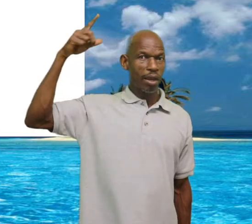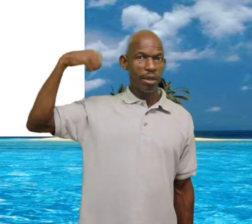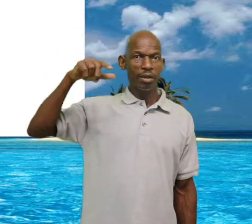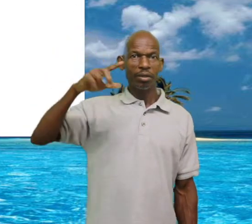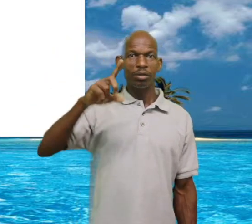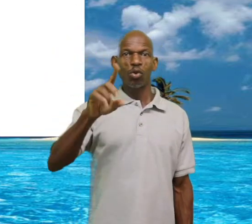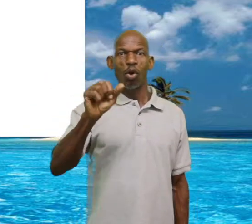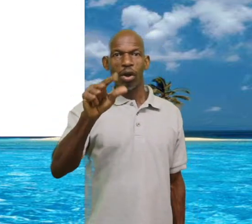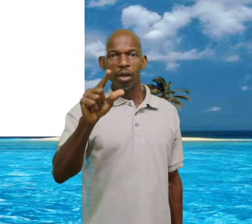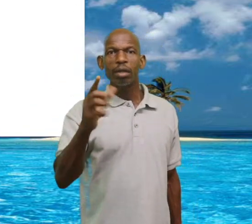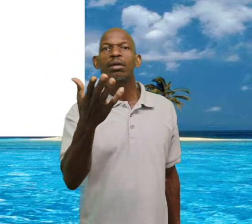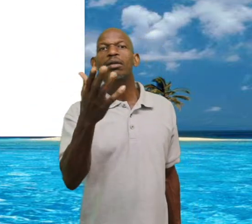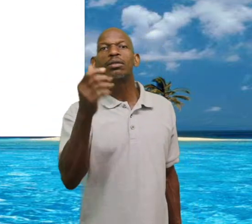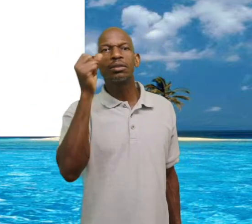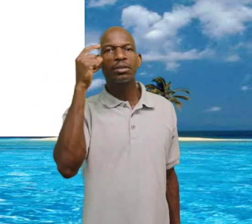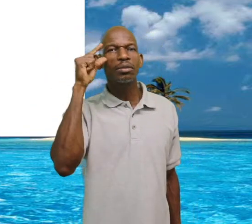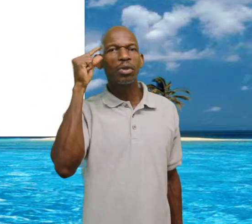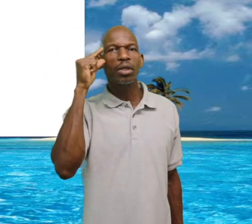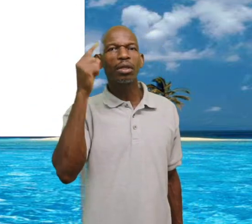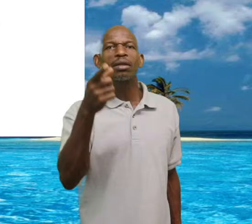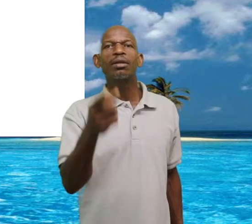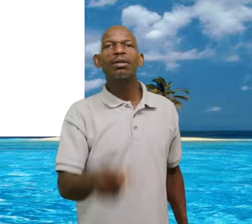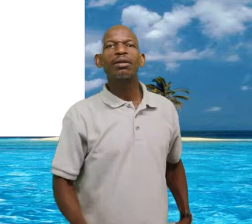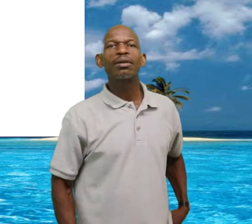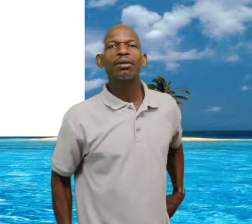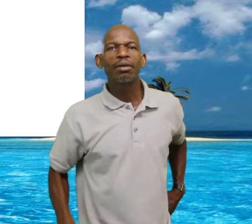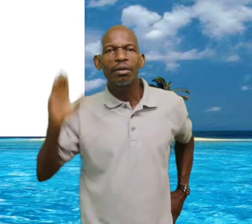Shabikri? Yes, I see your hand up. Yeah.